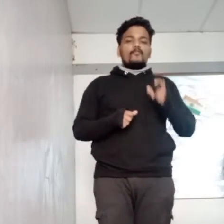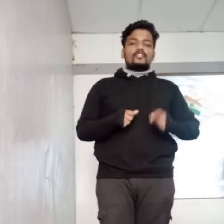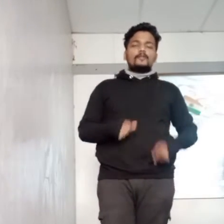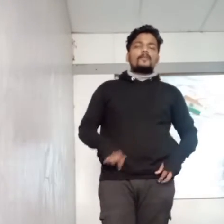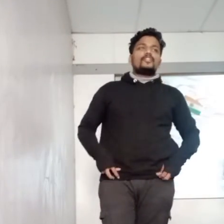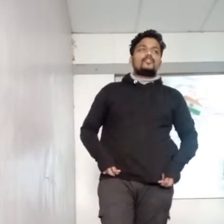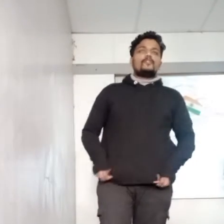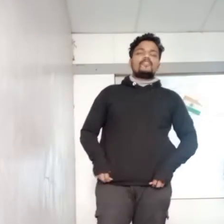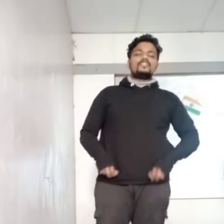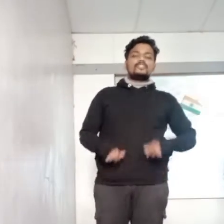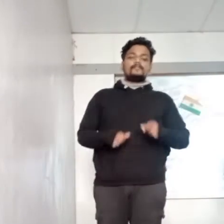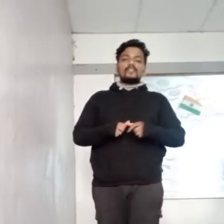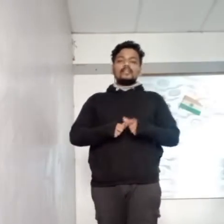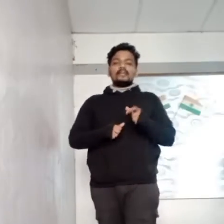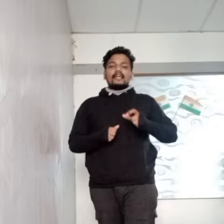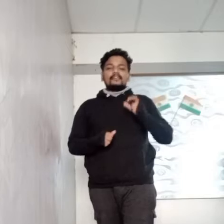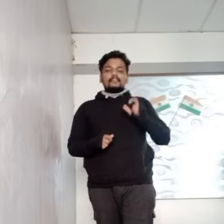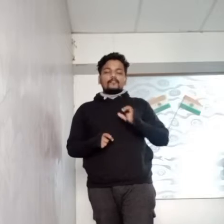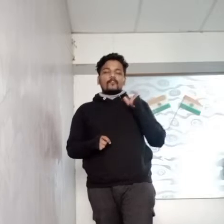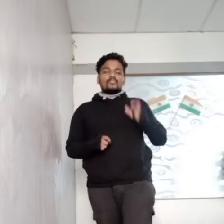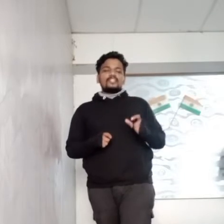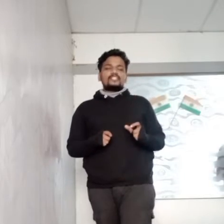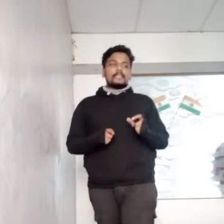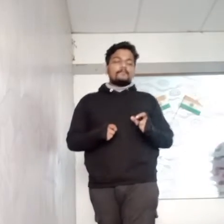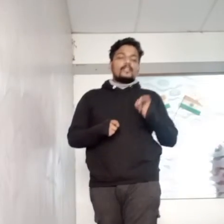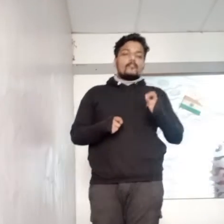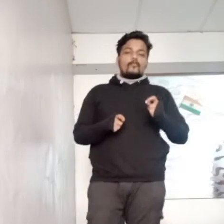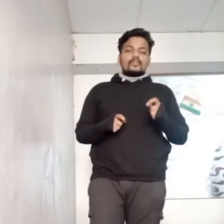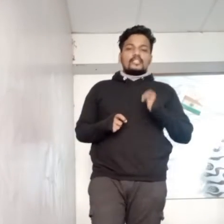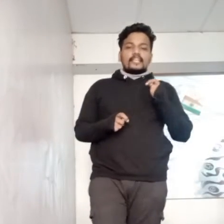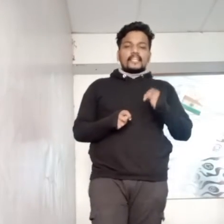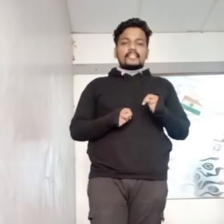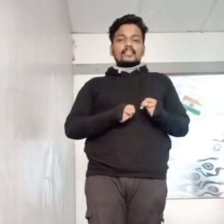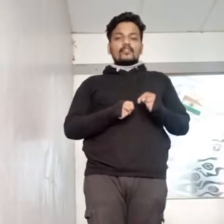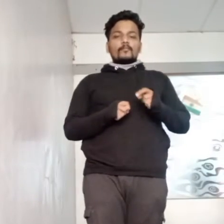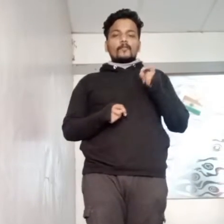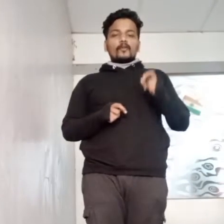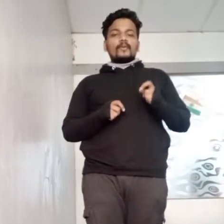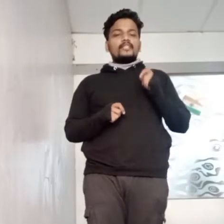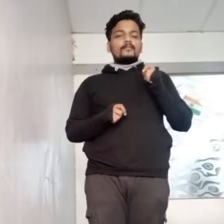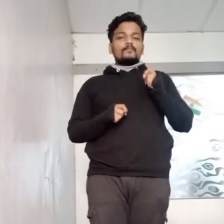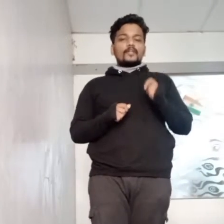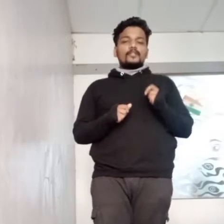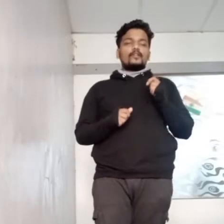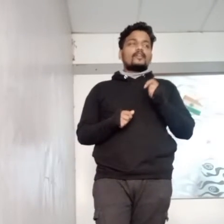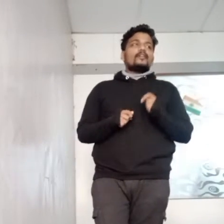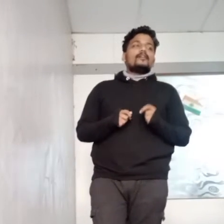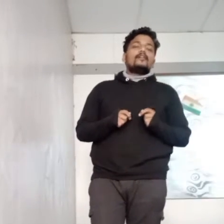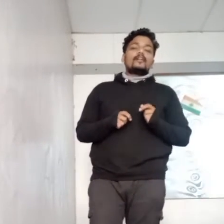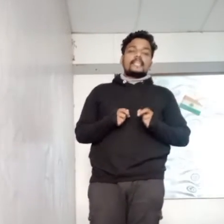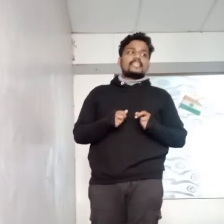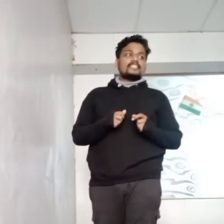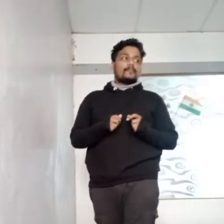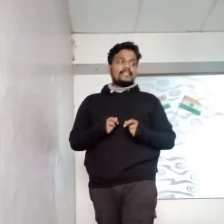that particular function. And for the same, for the creating or performing the particular action by the